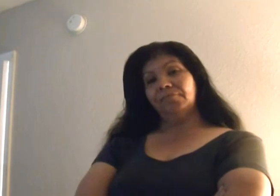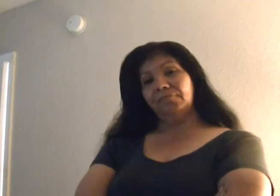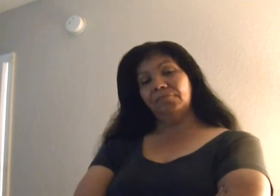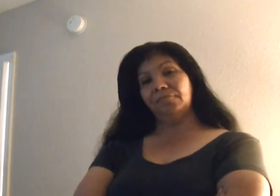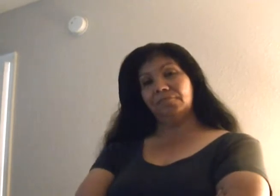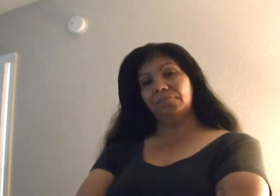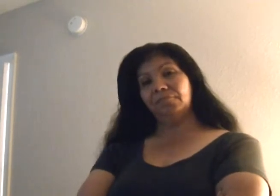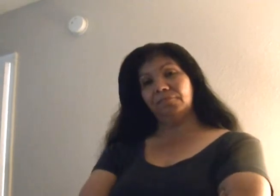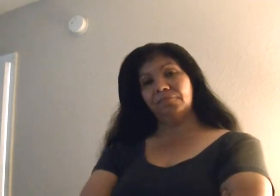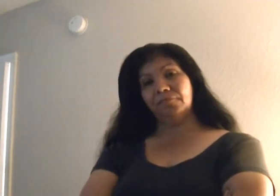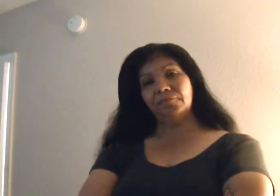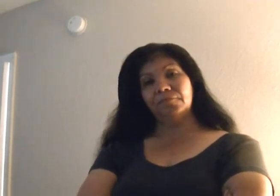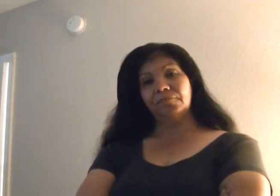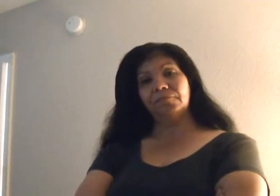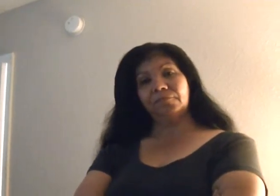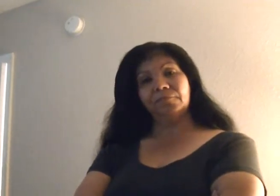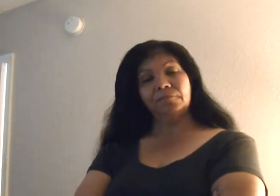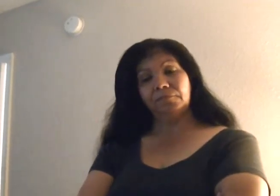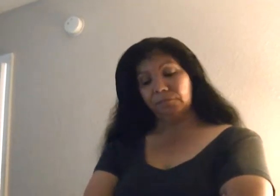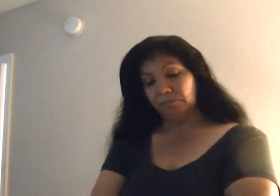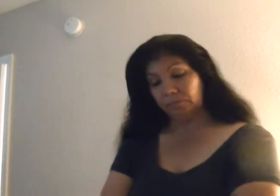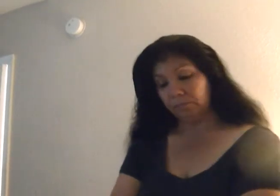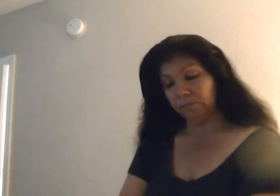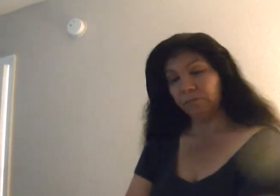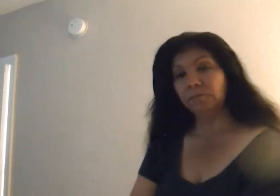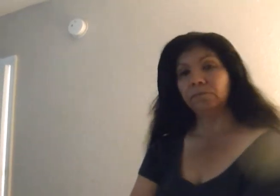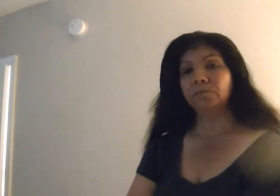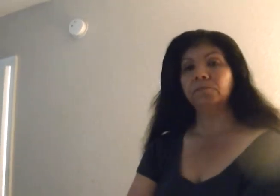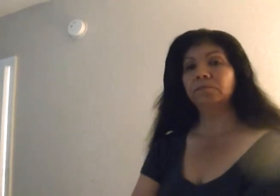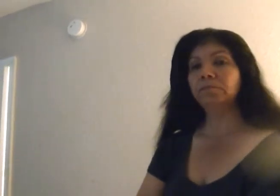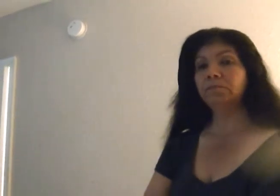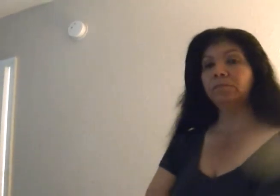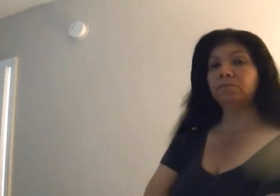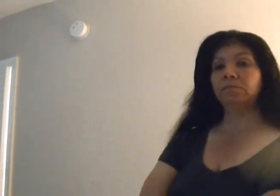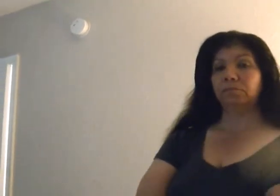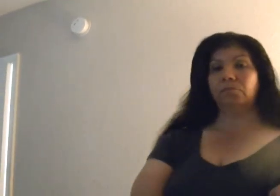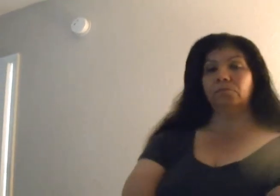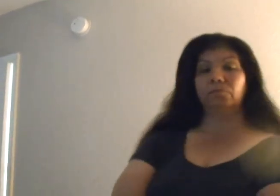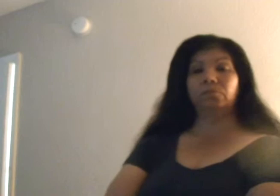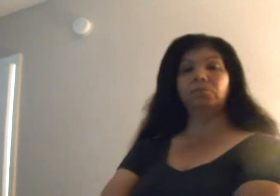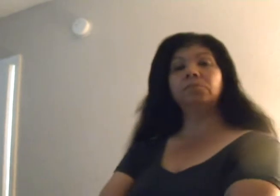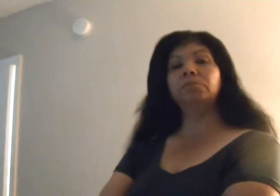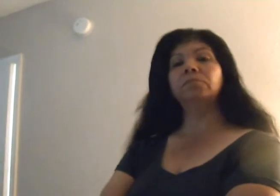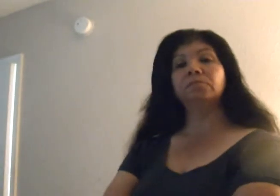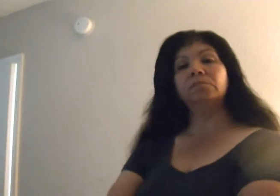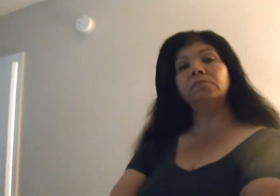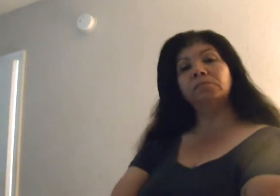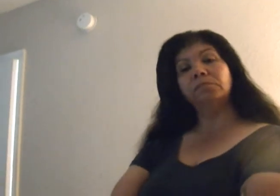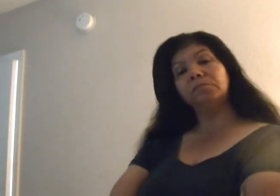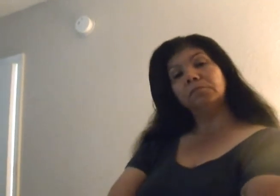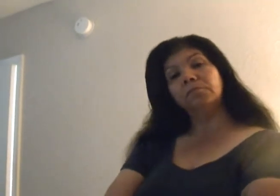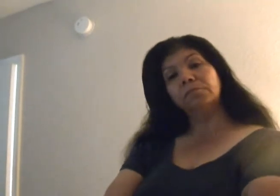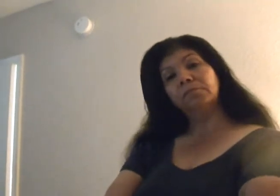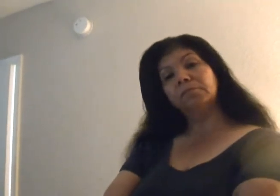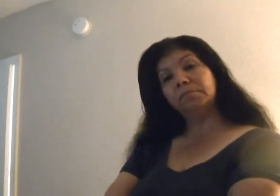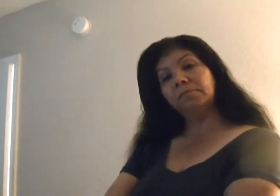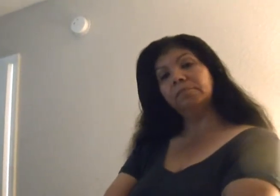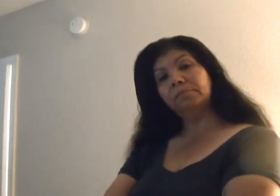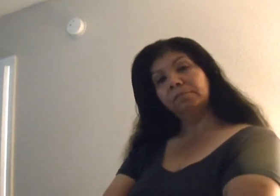to look into the, with Psalm 121 says, I look into the hills from whence cometh my help. My help comes from the Lord, which made heaven and earth.